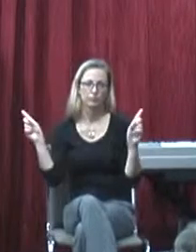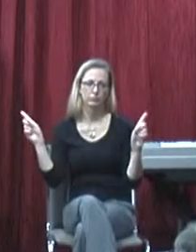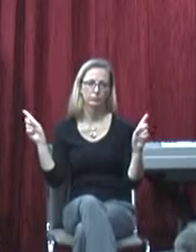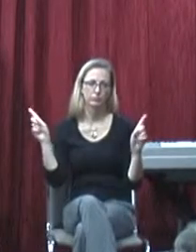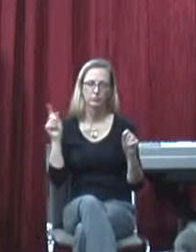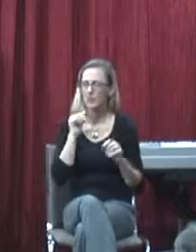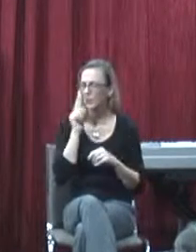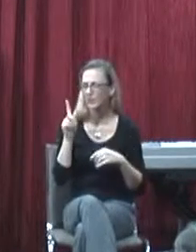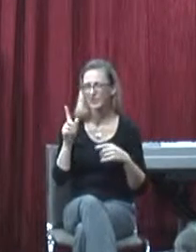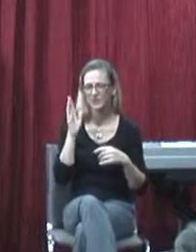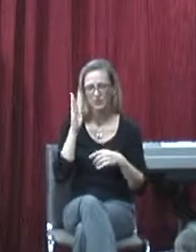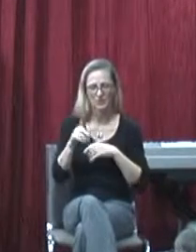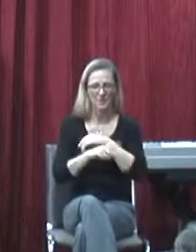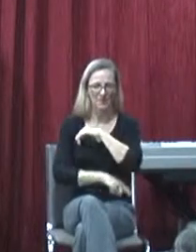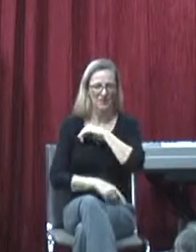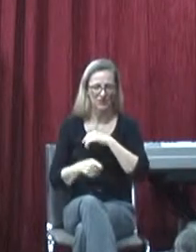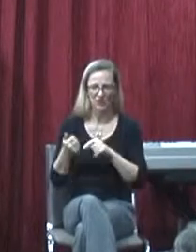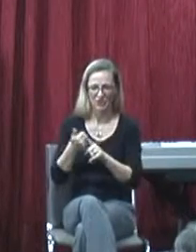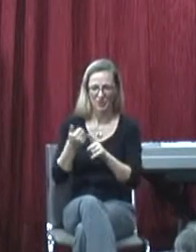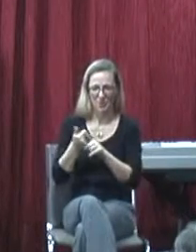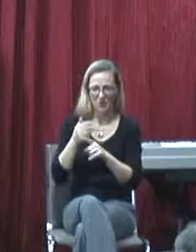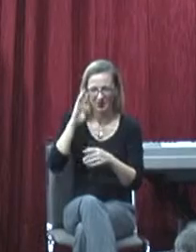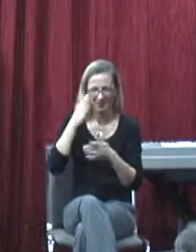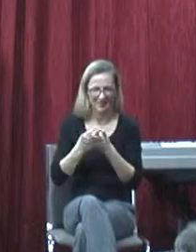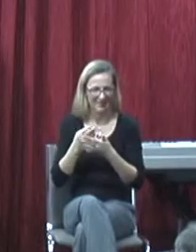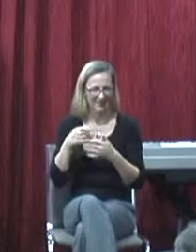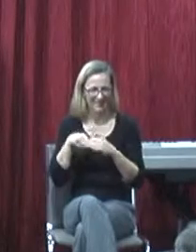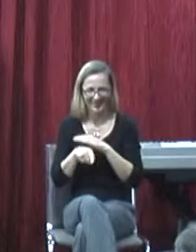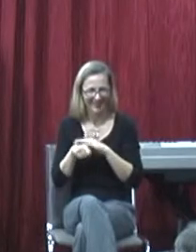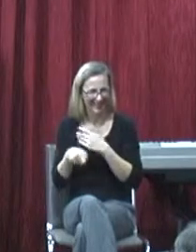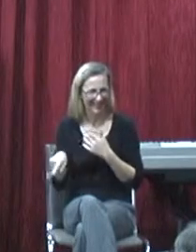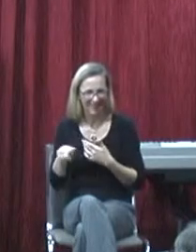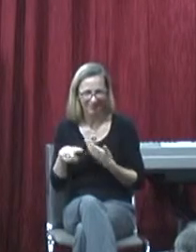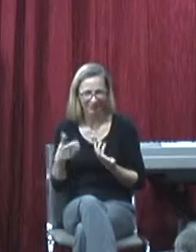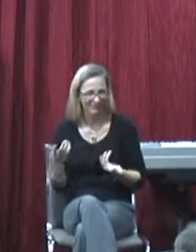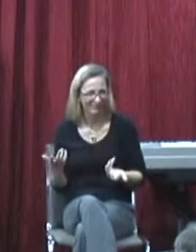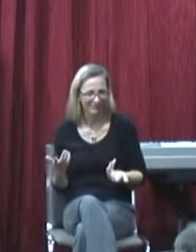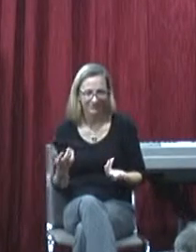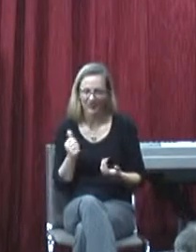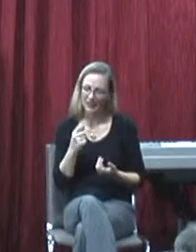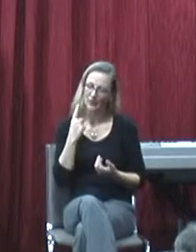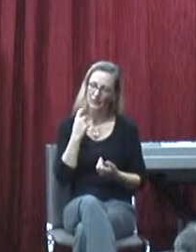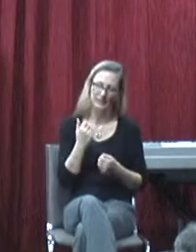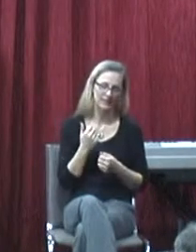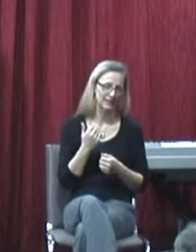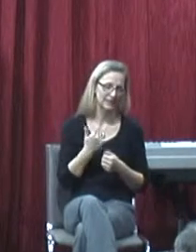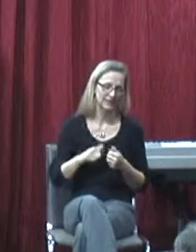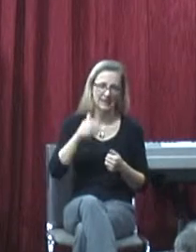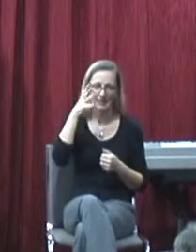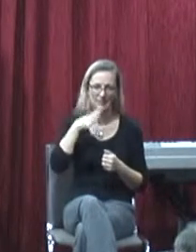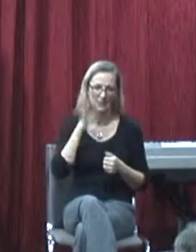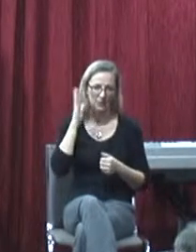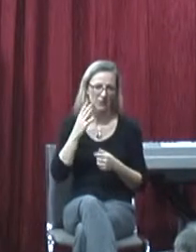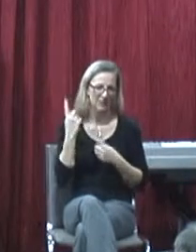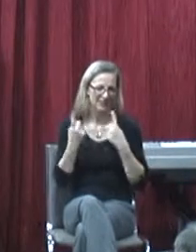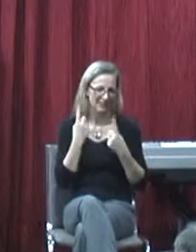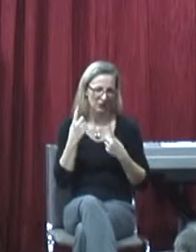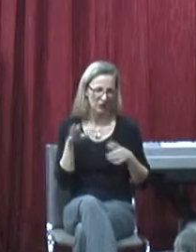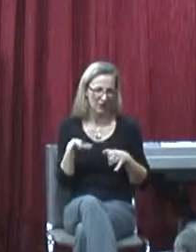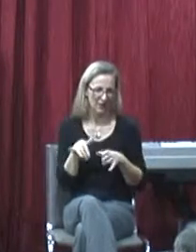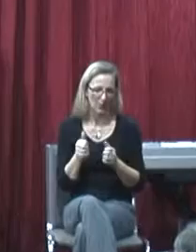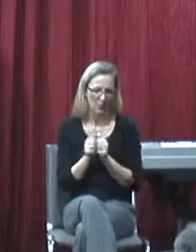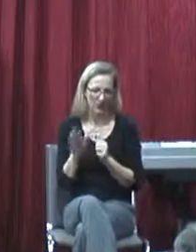wasn't about to punish his own sons by executing them. I don't think any man would ever consider doing that with his